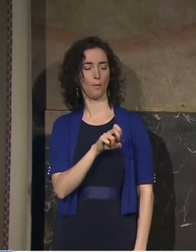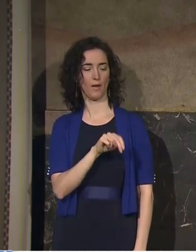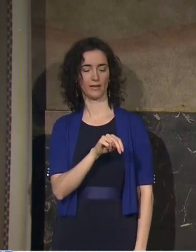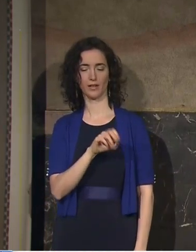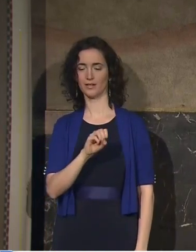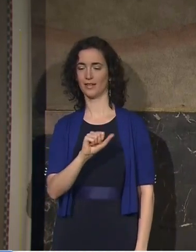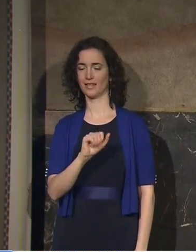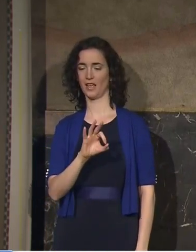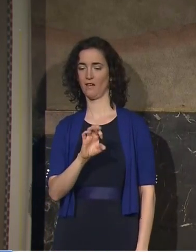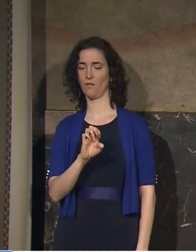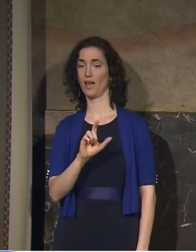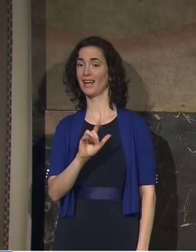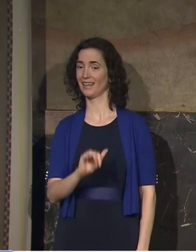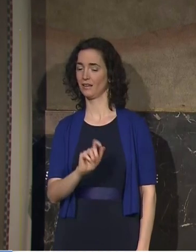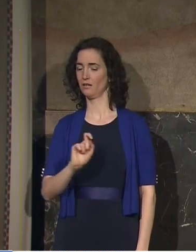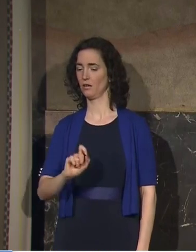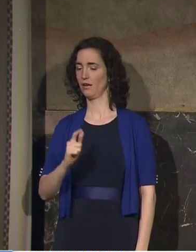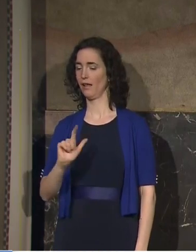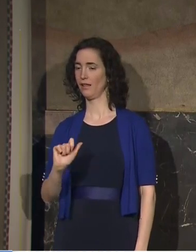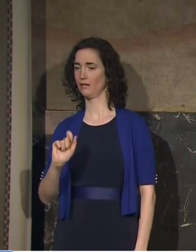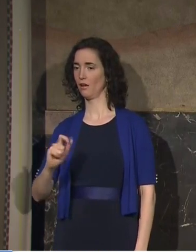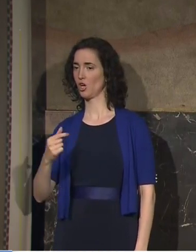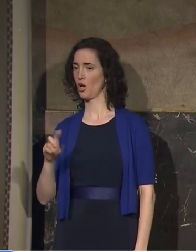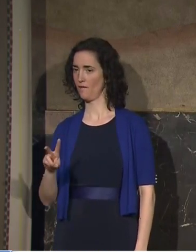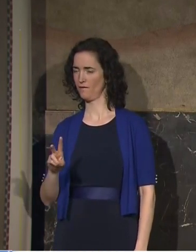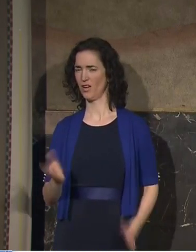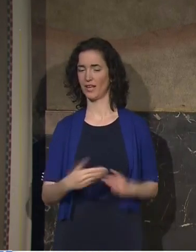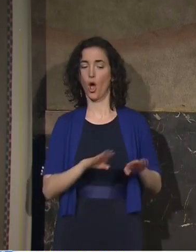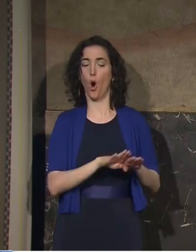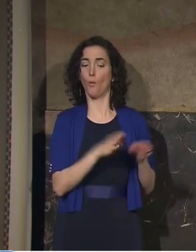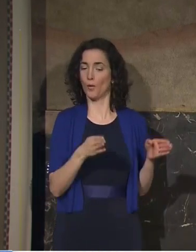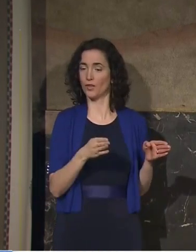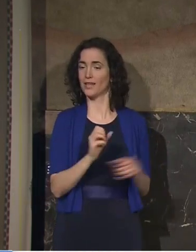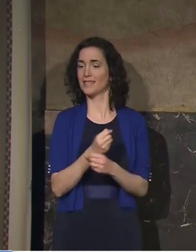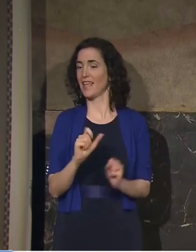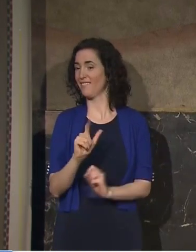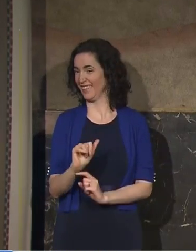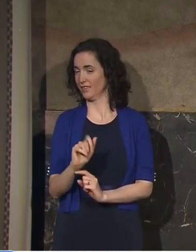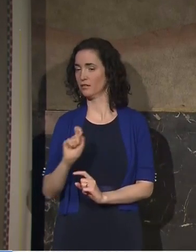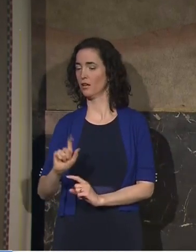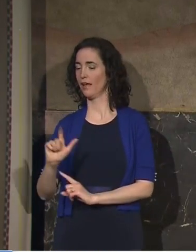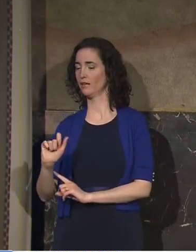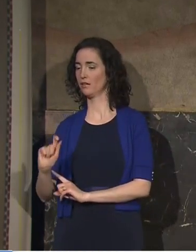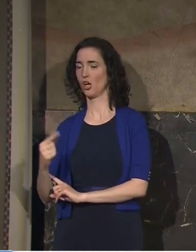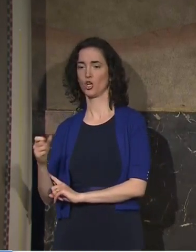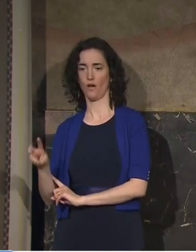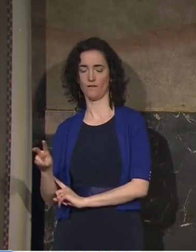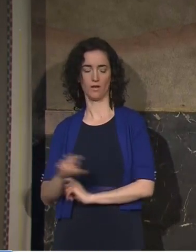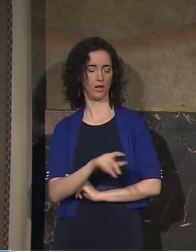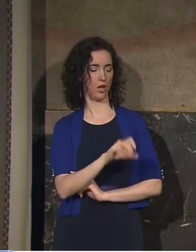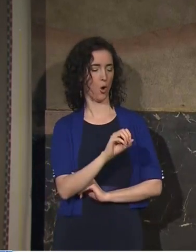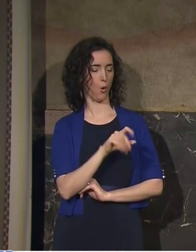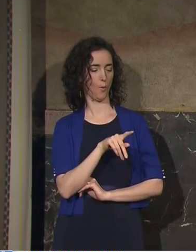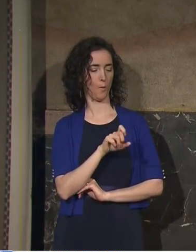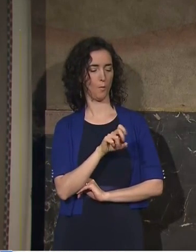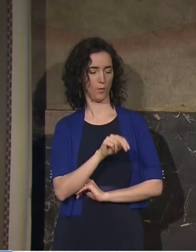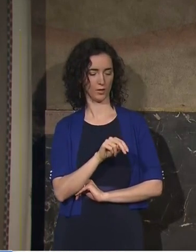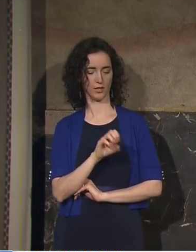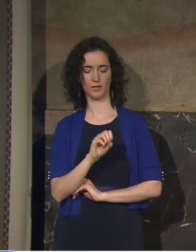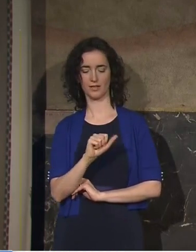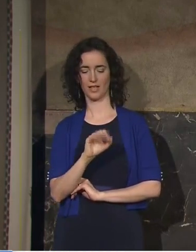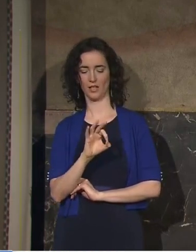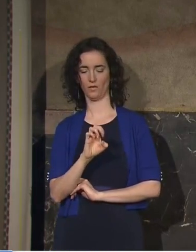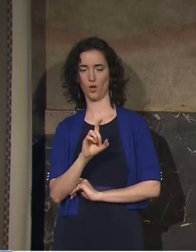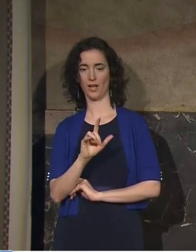opensafely.la.gov. This is a resource that will provide additional guidance that will be more applicable to your business use and building